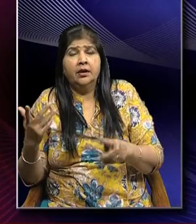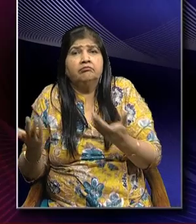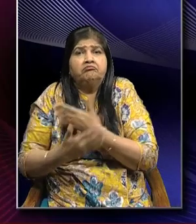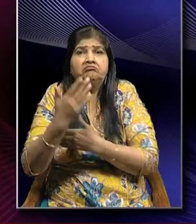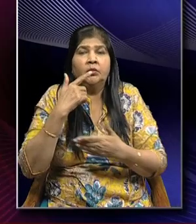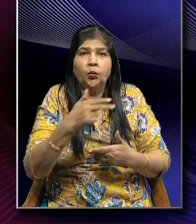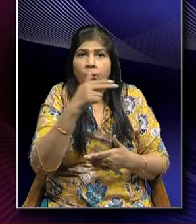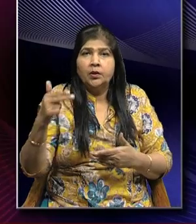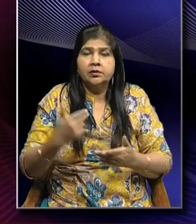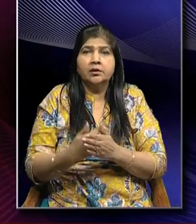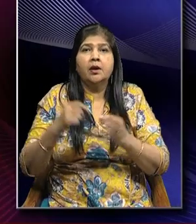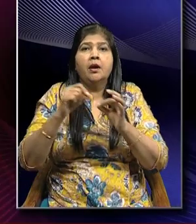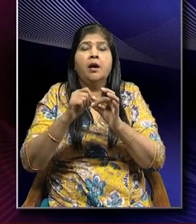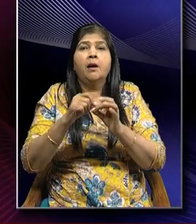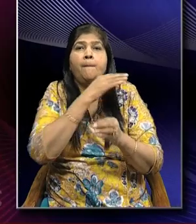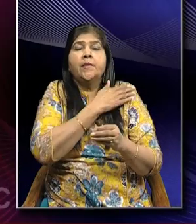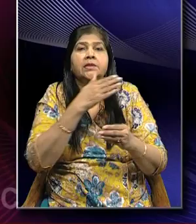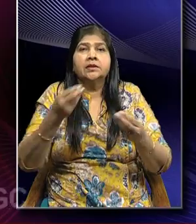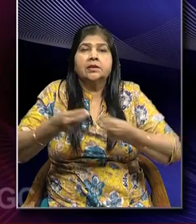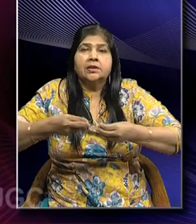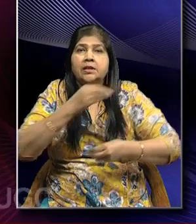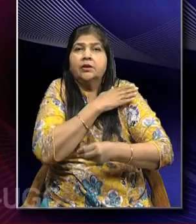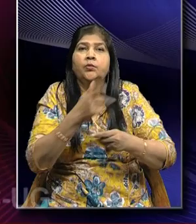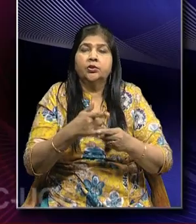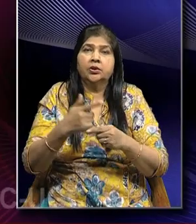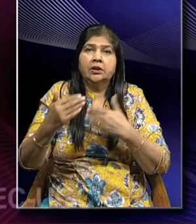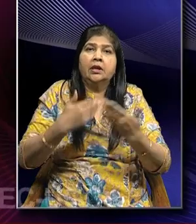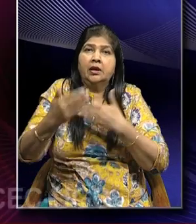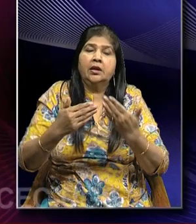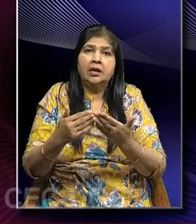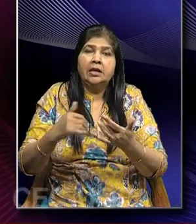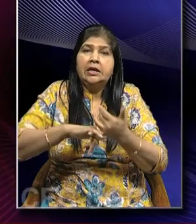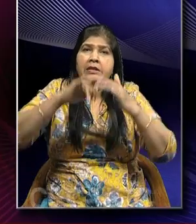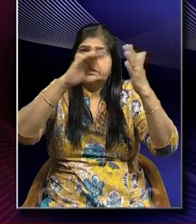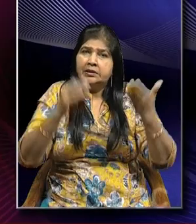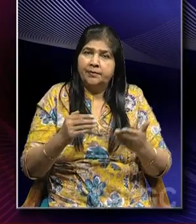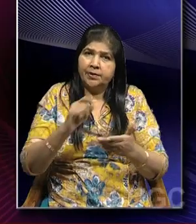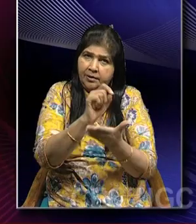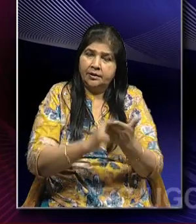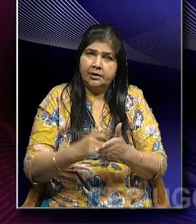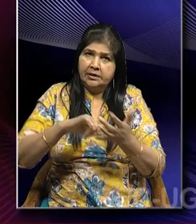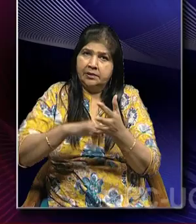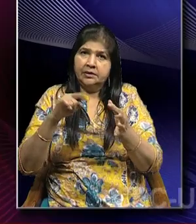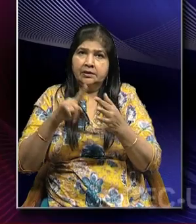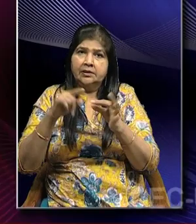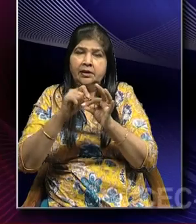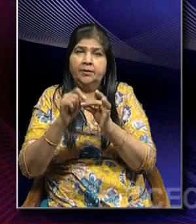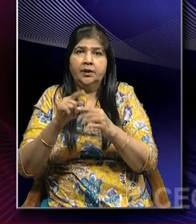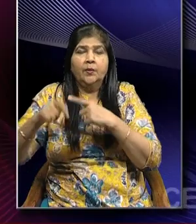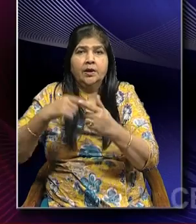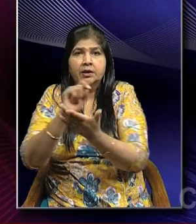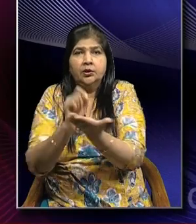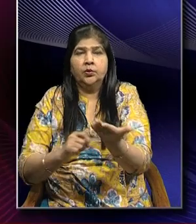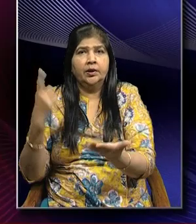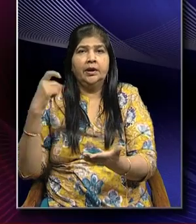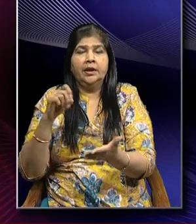is known as Business Responsibility and Sustainability Report. So SEBI wide its circular dated